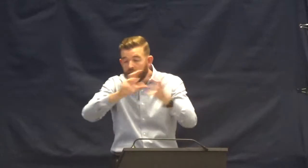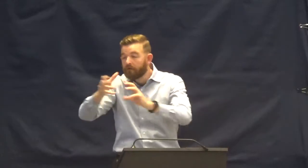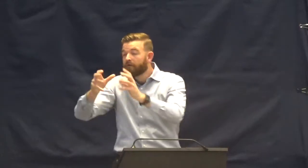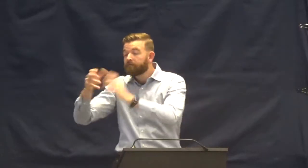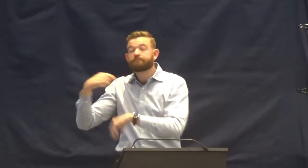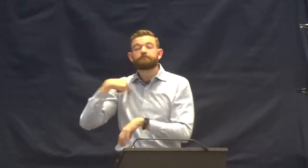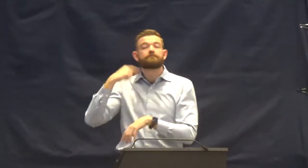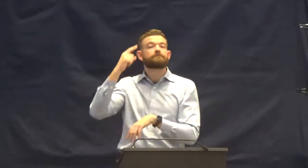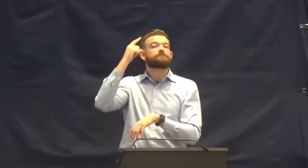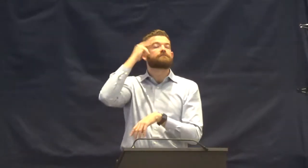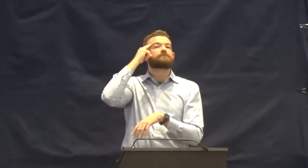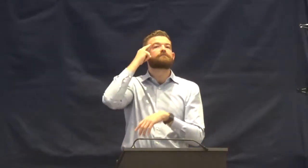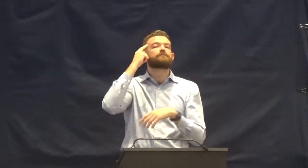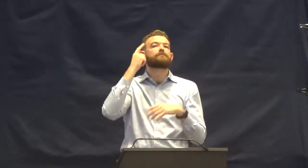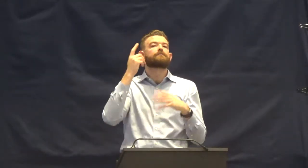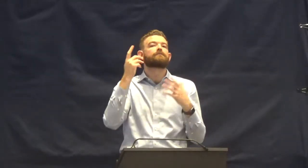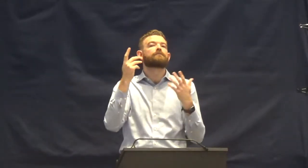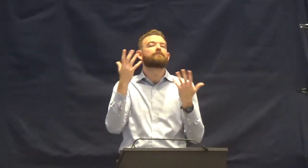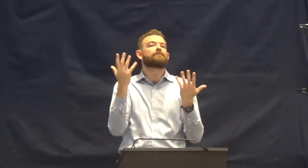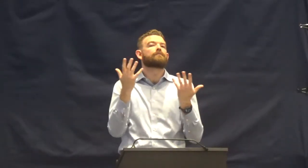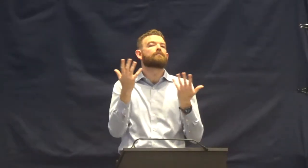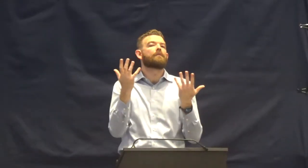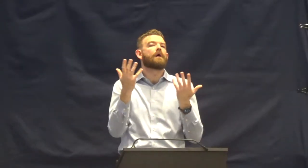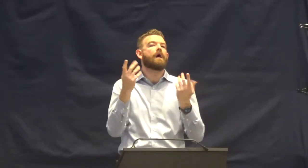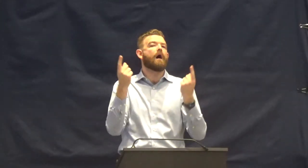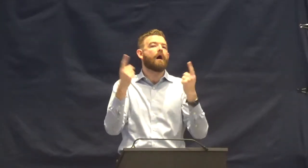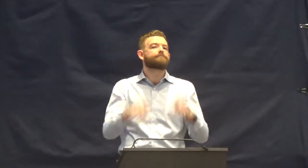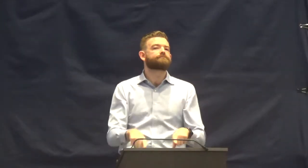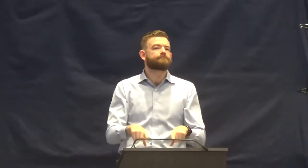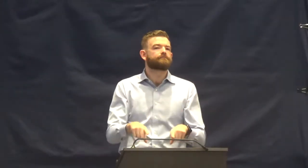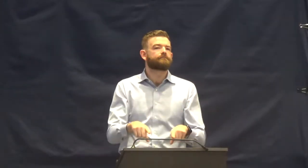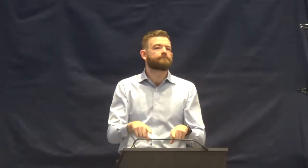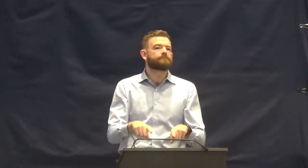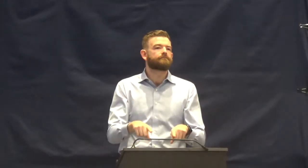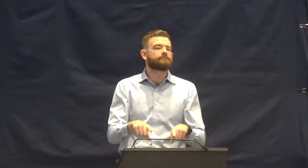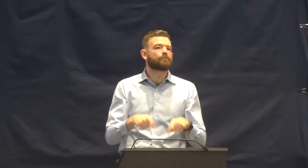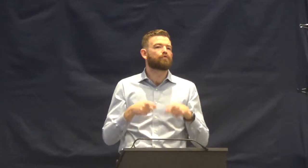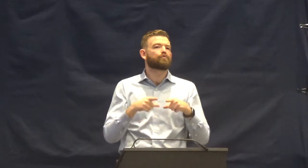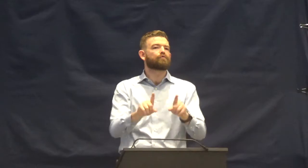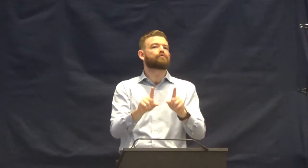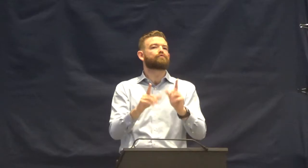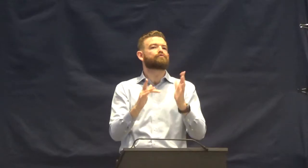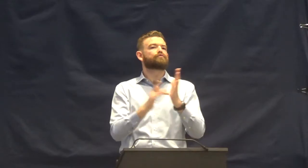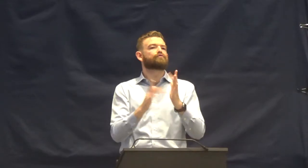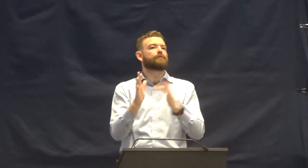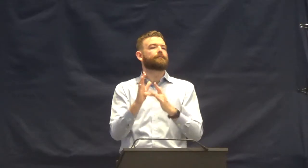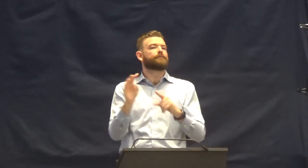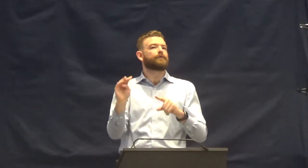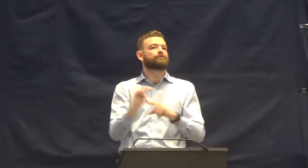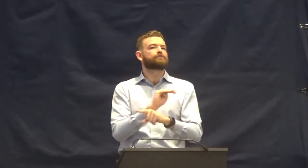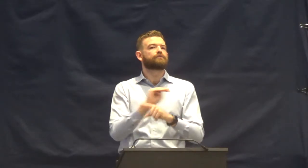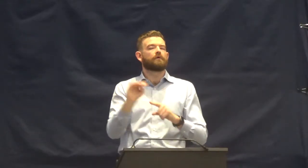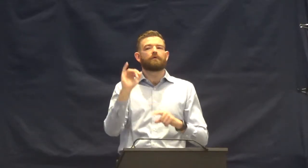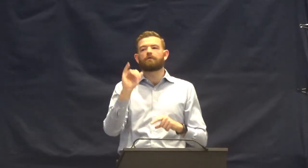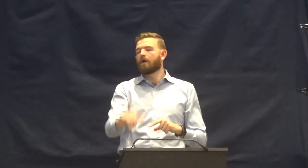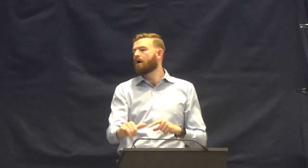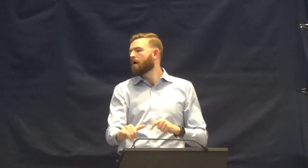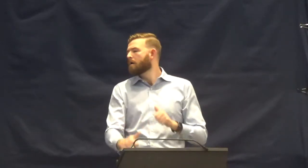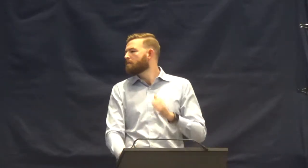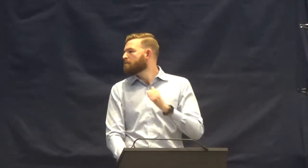You know, as Jesus came in and interrupt the ways the culture was thinking and reacting, you